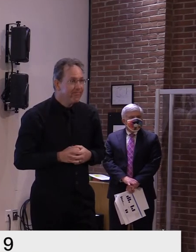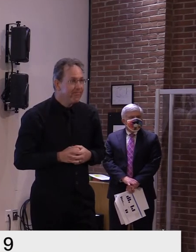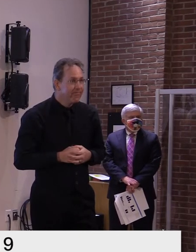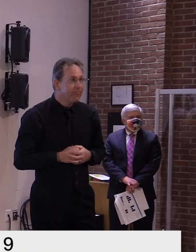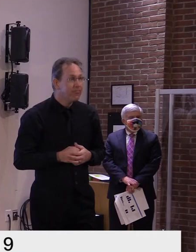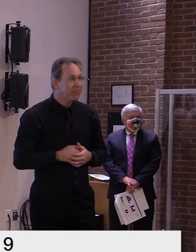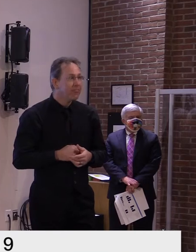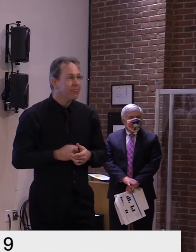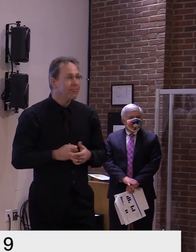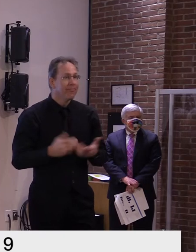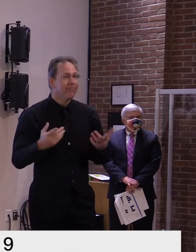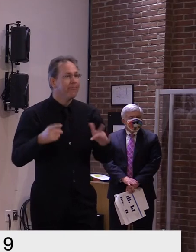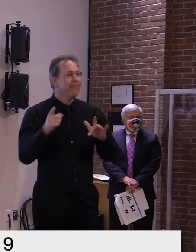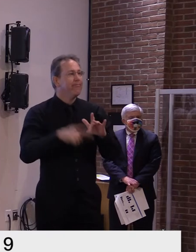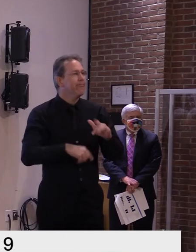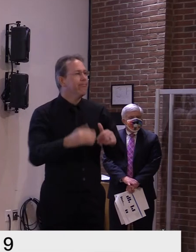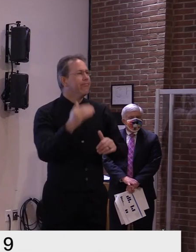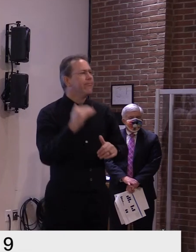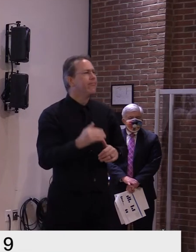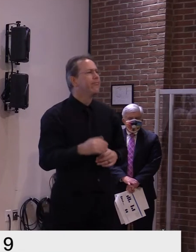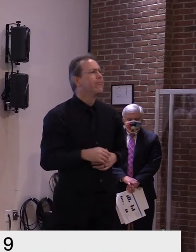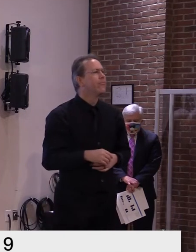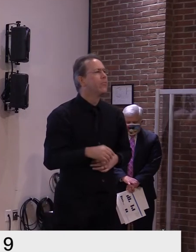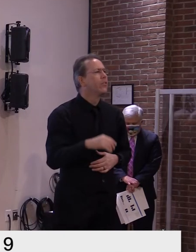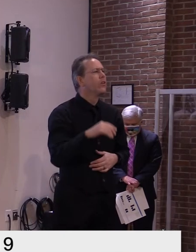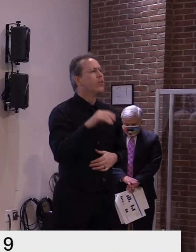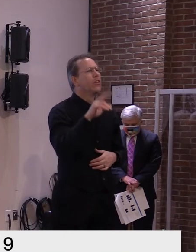All right, Tim, Vermont Business Magazine.